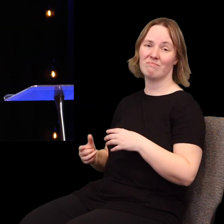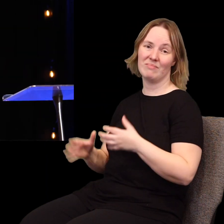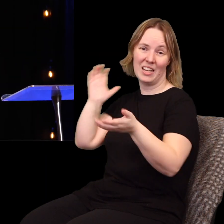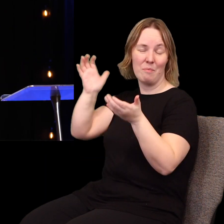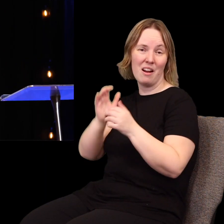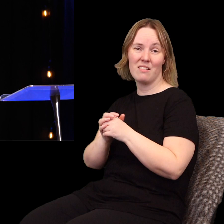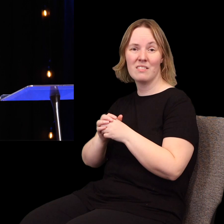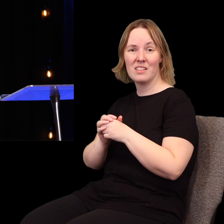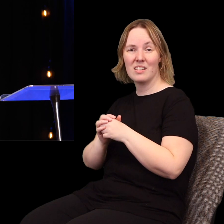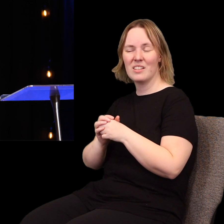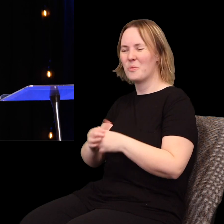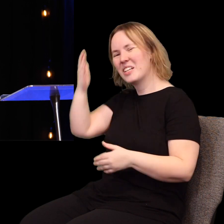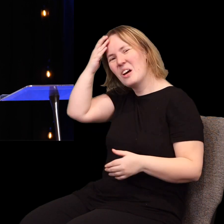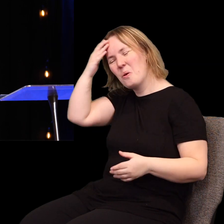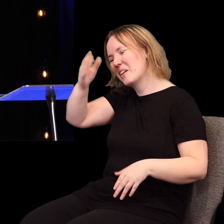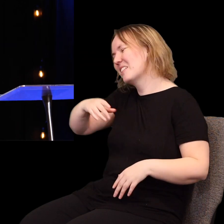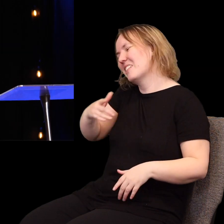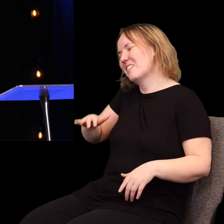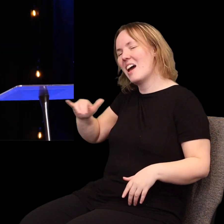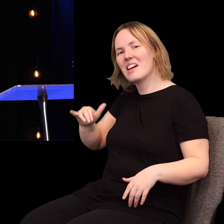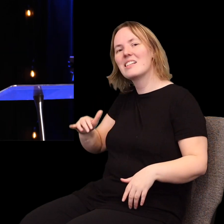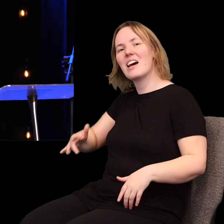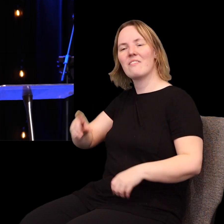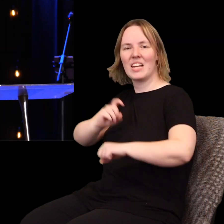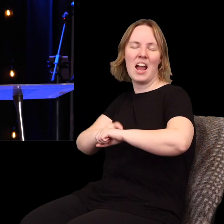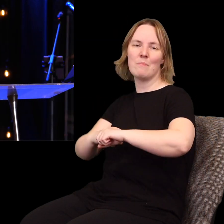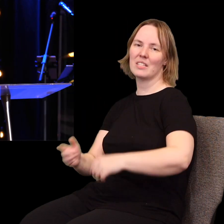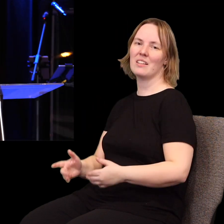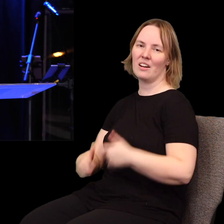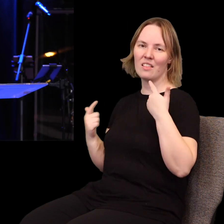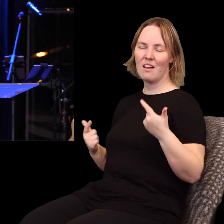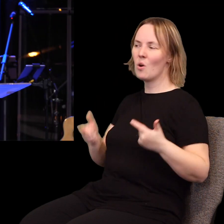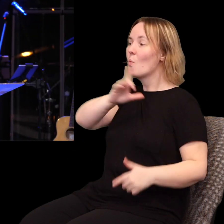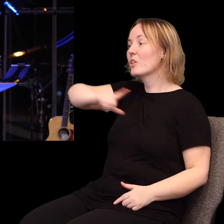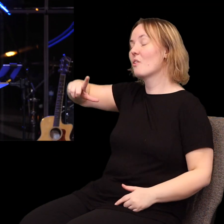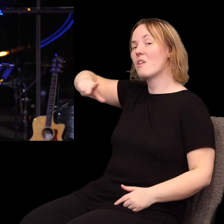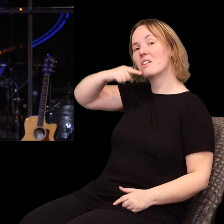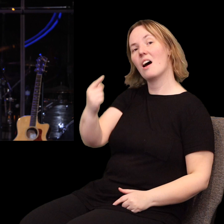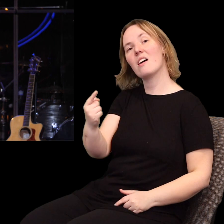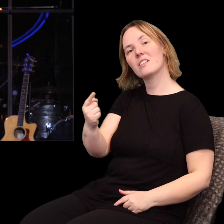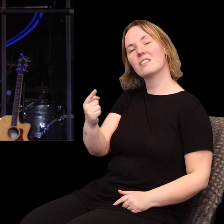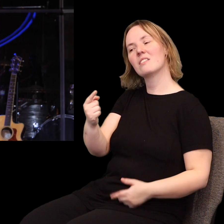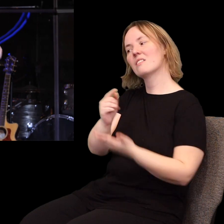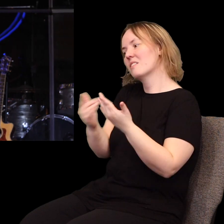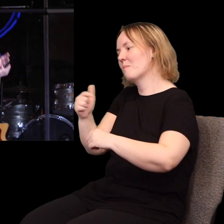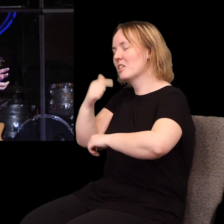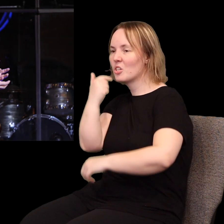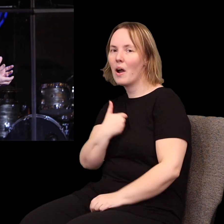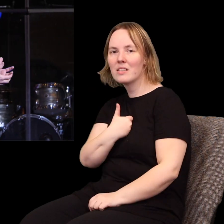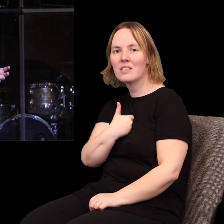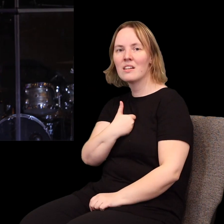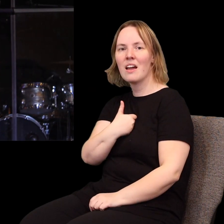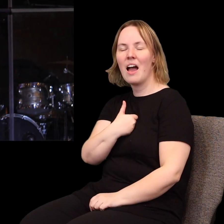to. We all know what it is to have seasons in our life, times in our lives. We know the Lord speaks something to us. Or we just have a season where we're